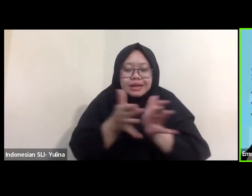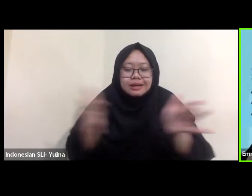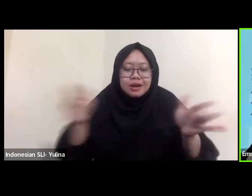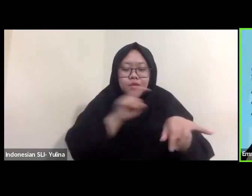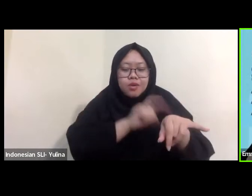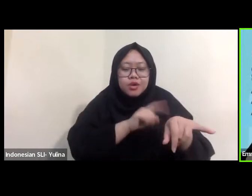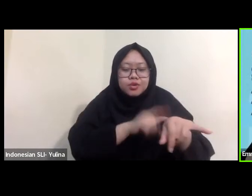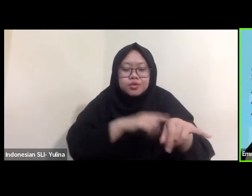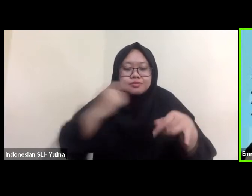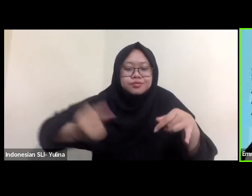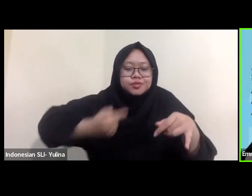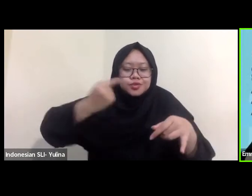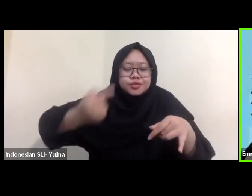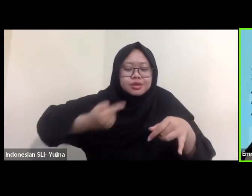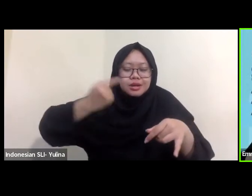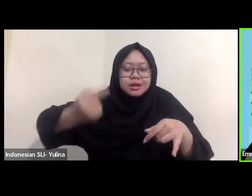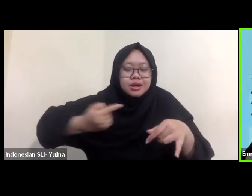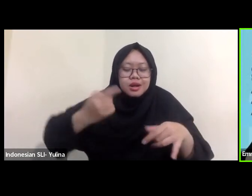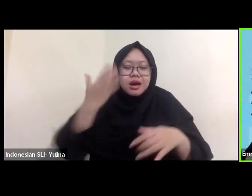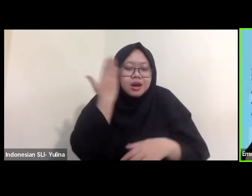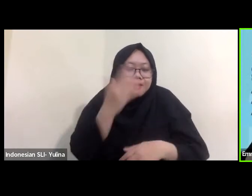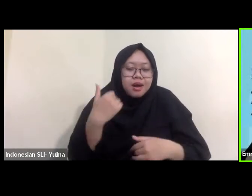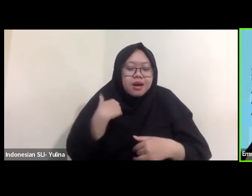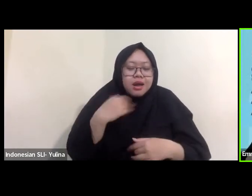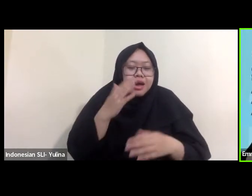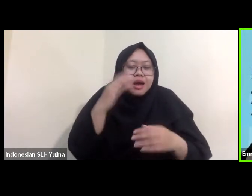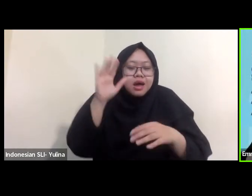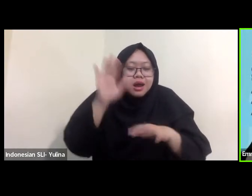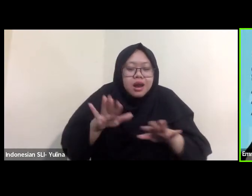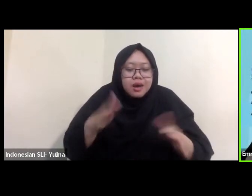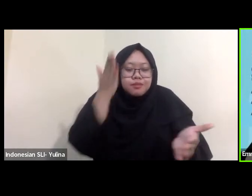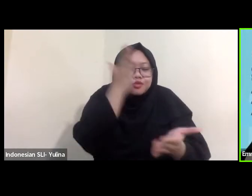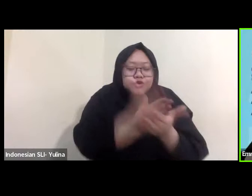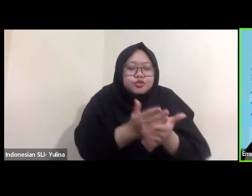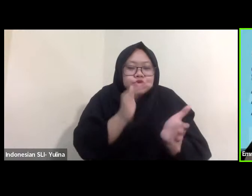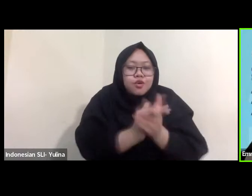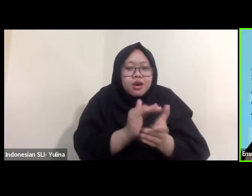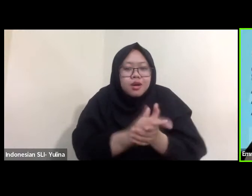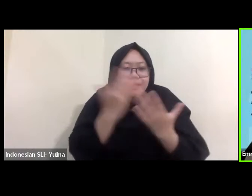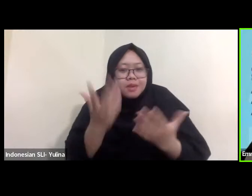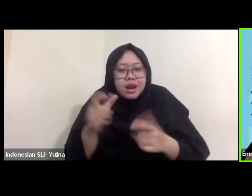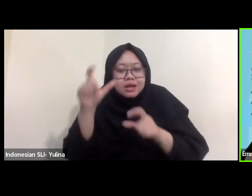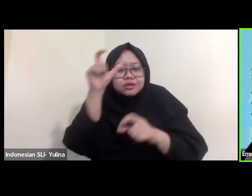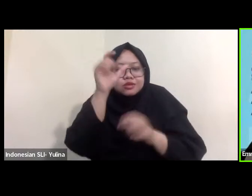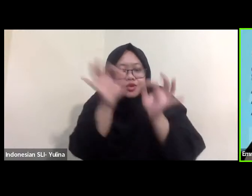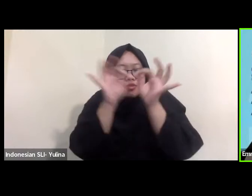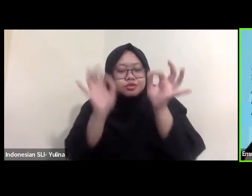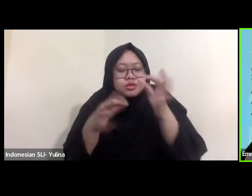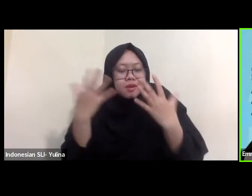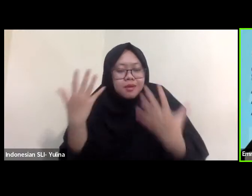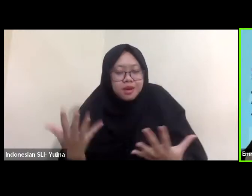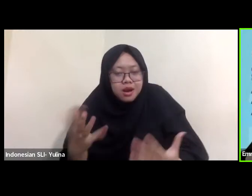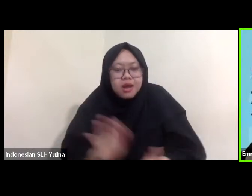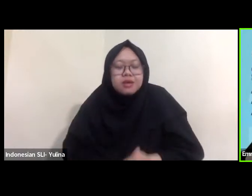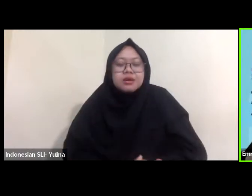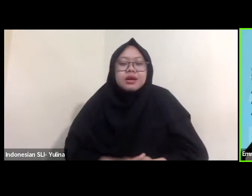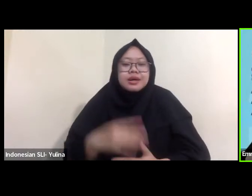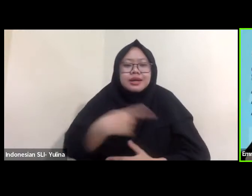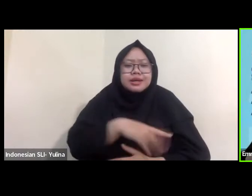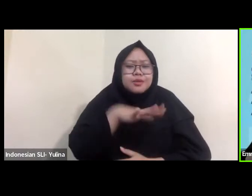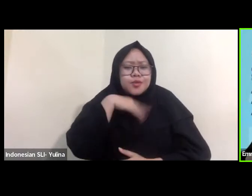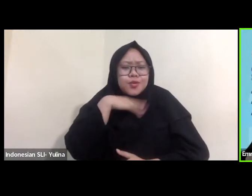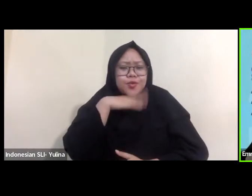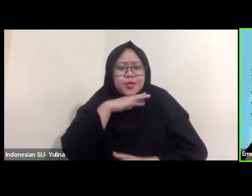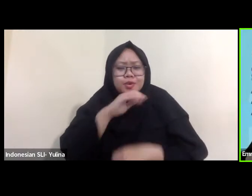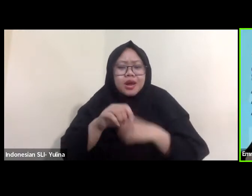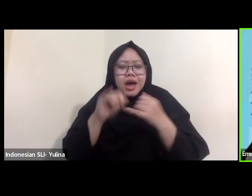so that we can really address that in a timely fashion and not just kind of wait to the end of the year and realize that, you know, hundreds of